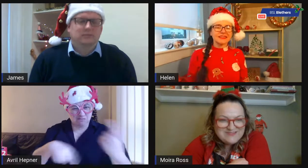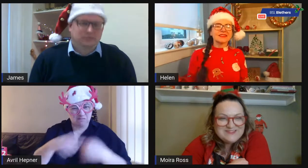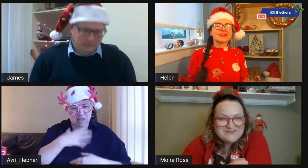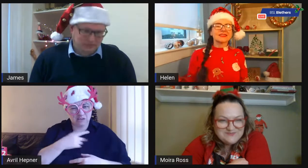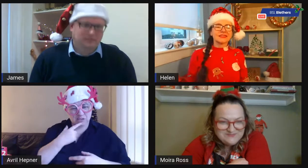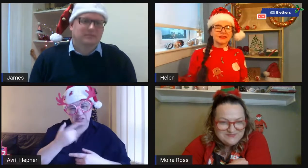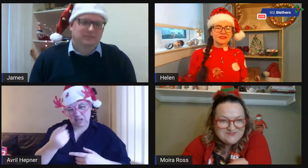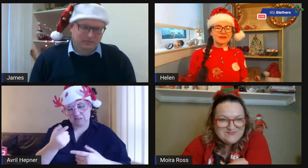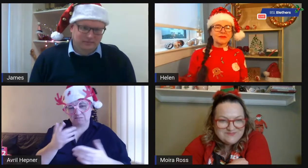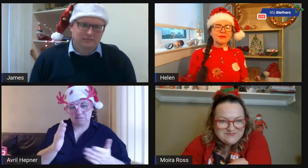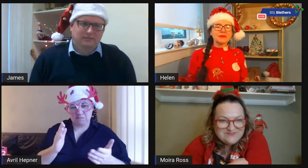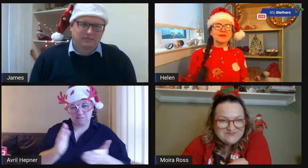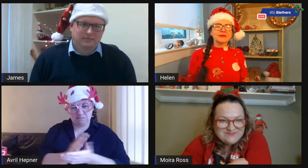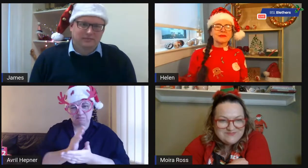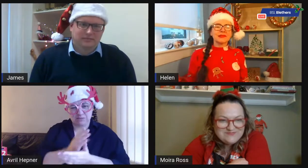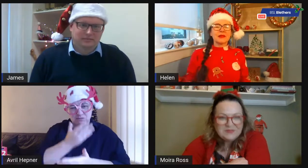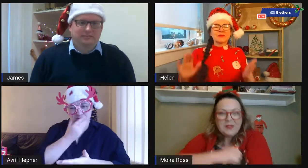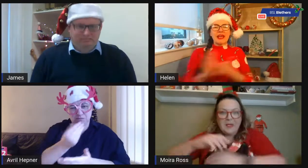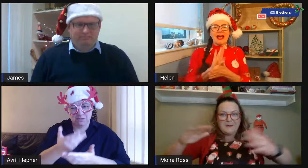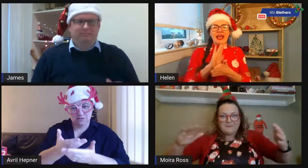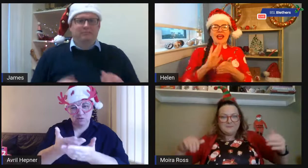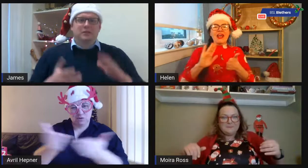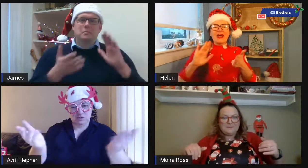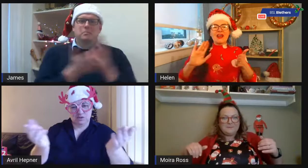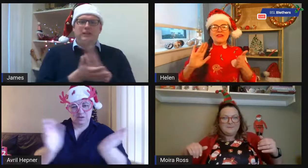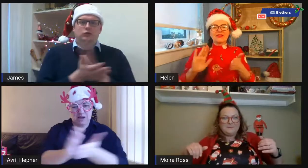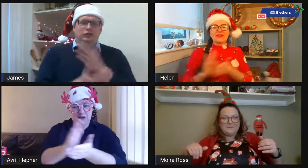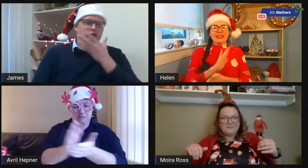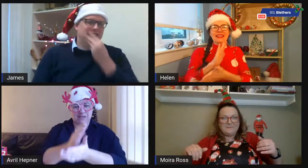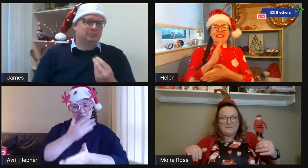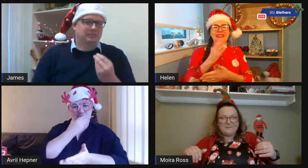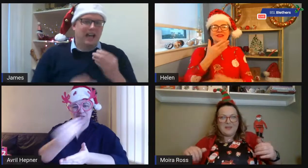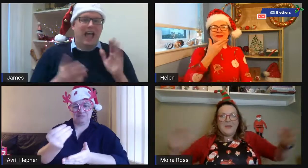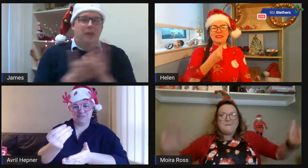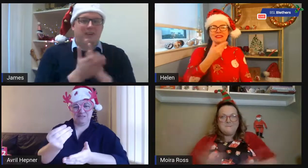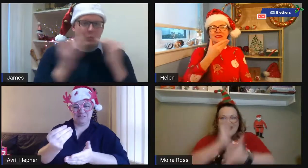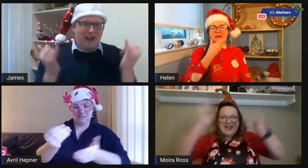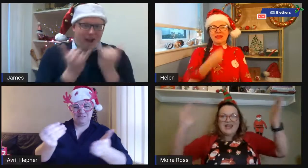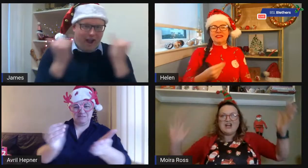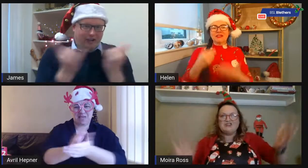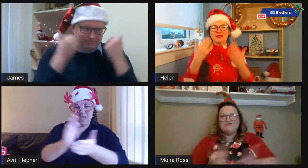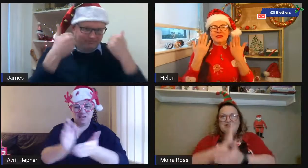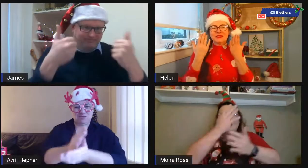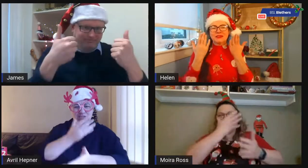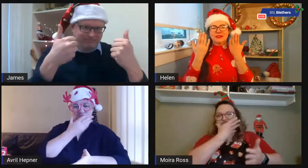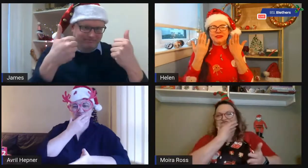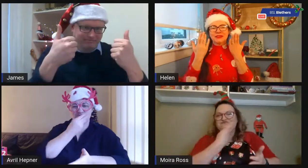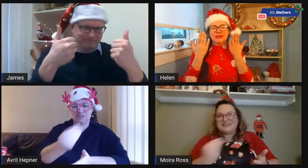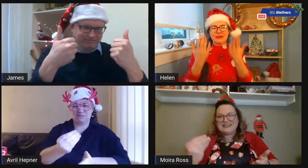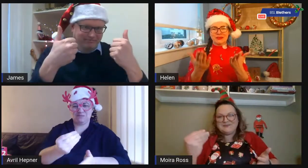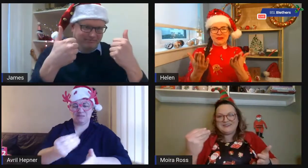shared with you. And I think finally, we'd just like to say to you, Merry Christmas to you all.